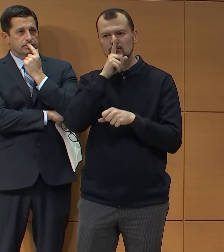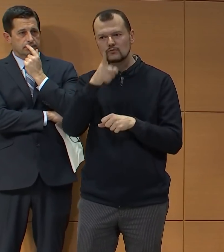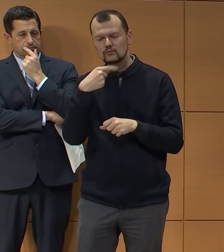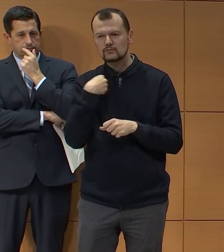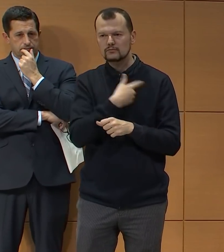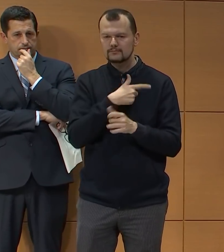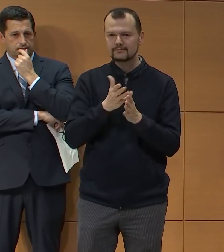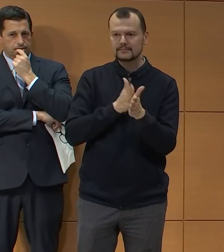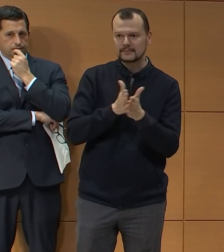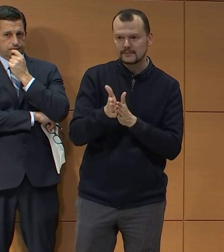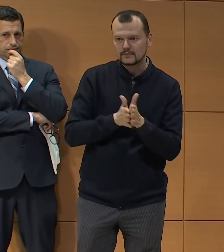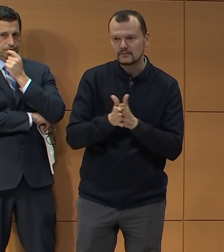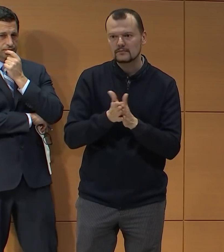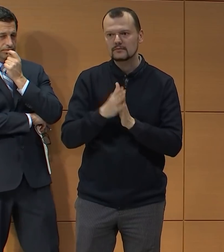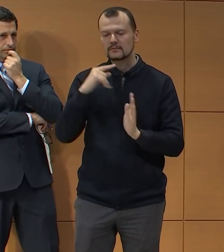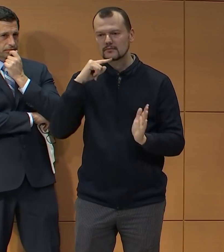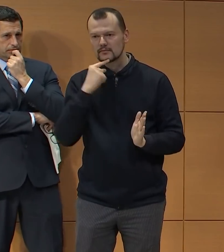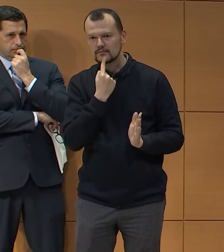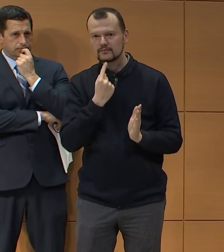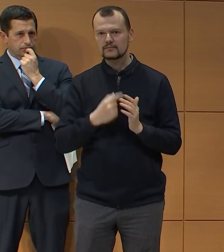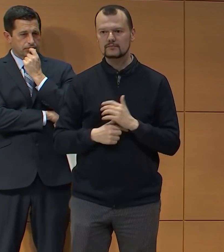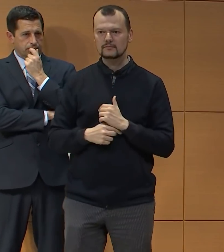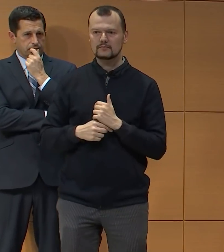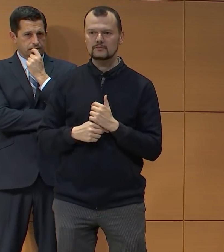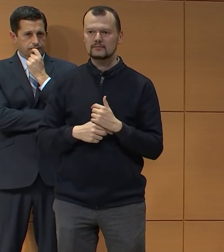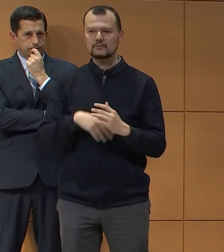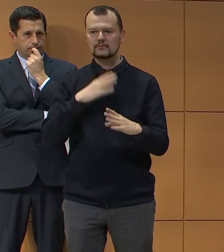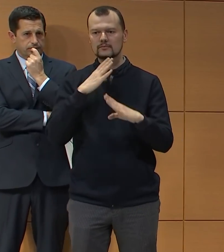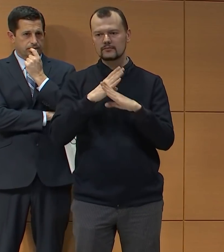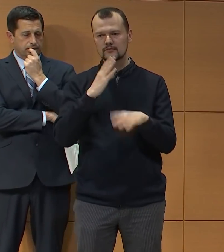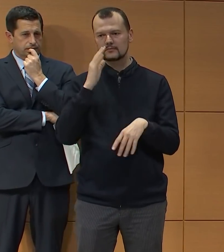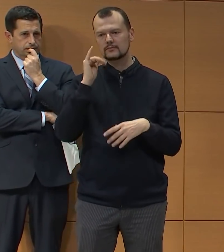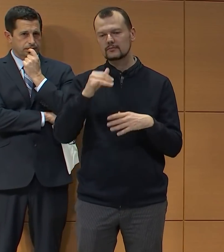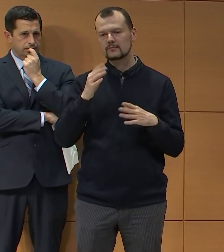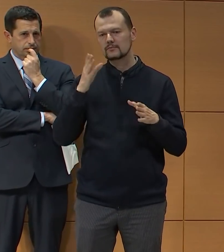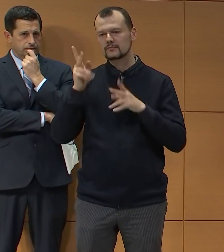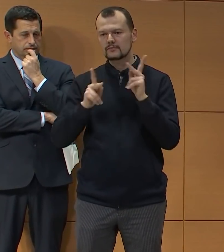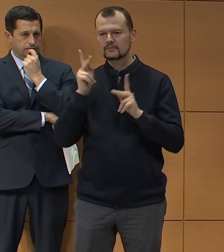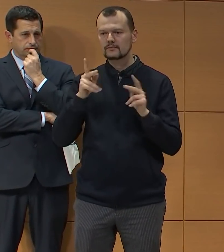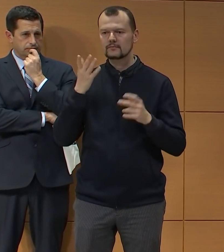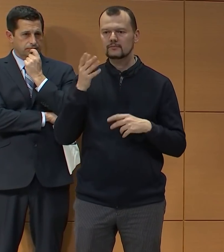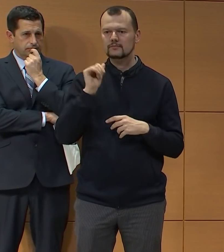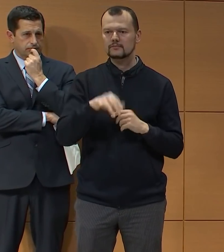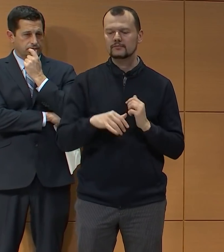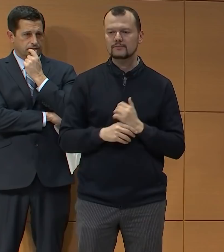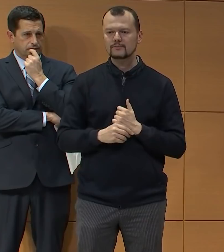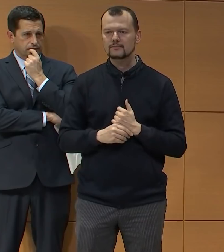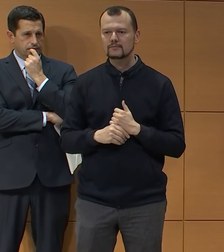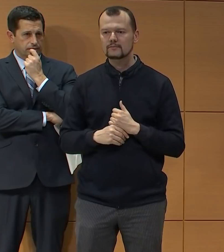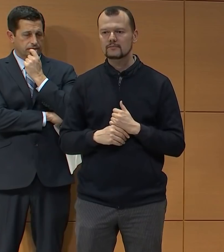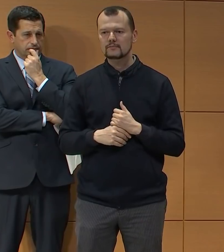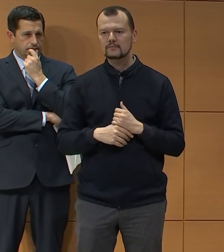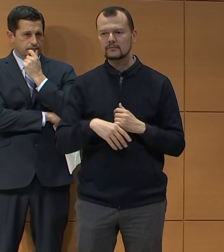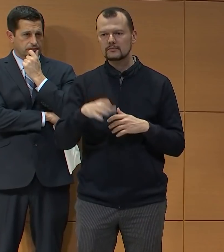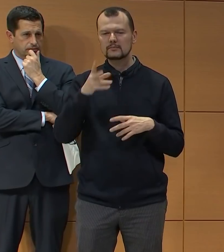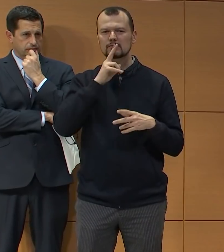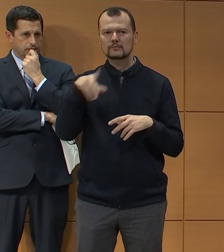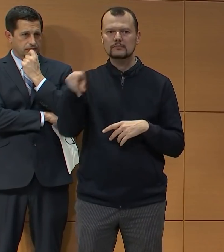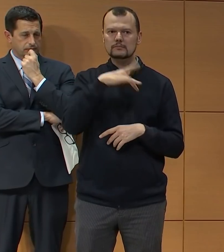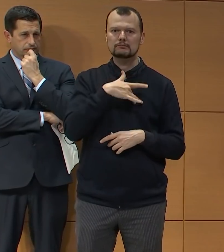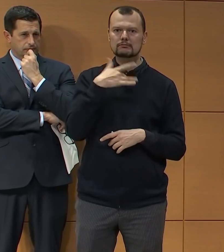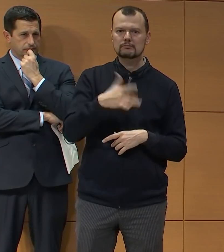seriously, to especially protect those vulnerable individuals who tend to have